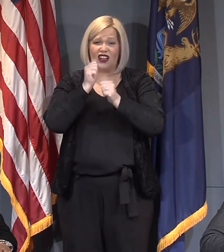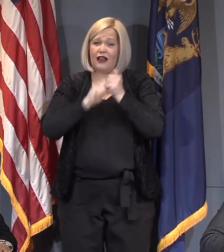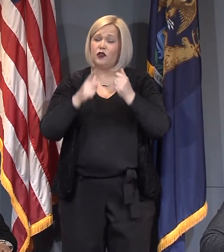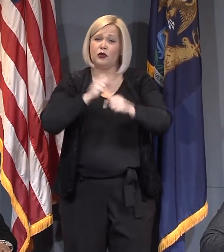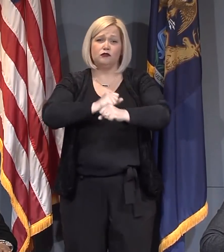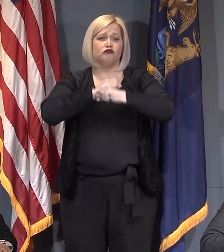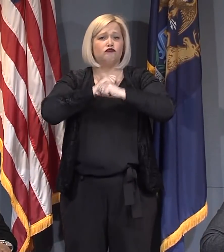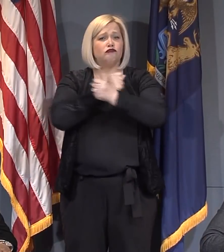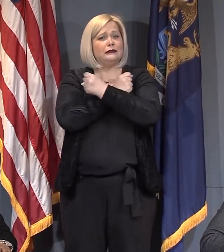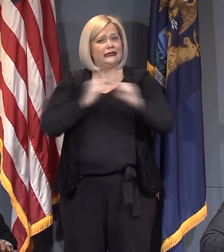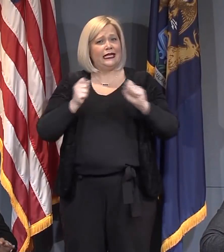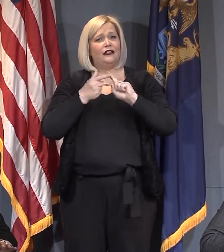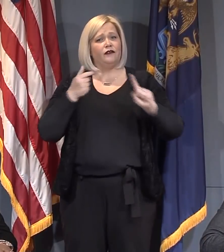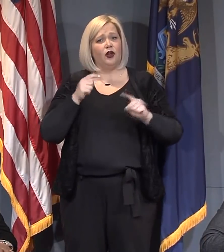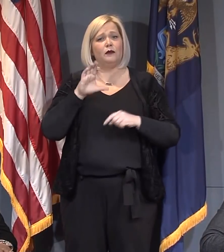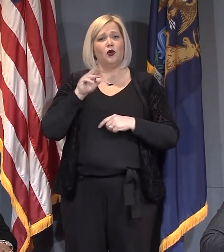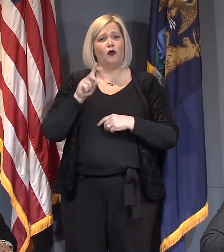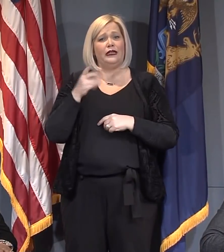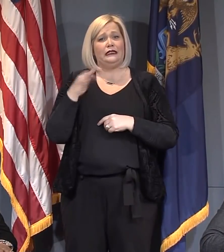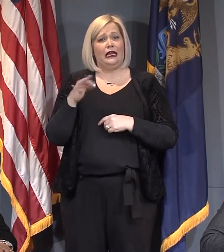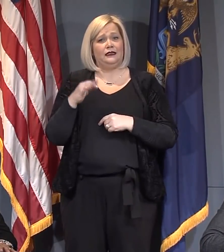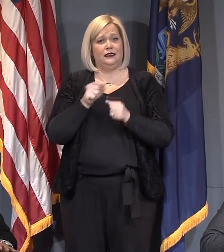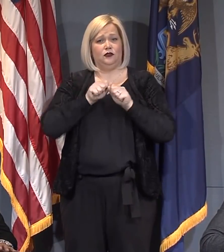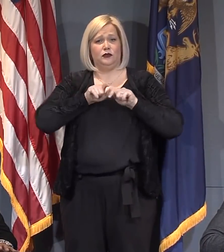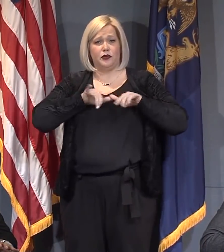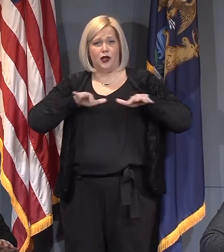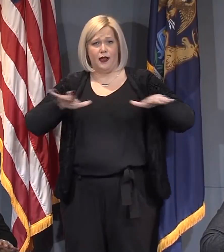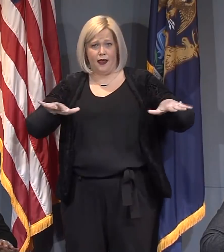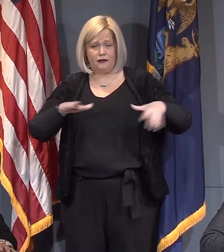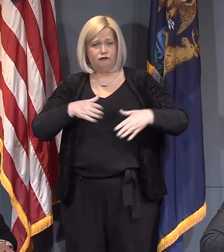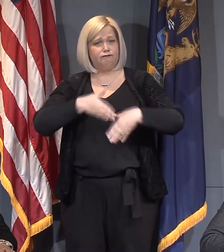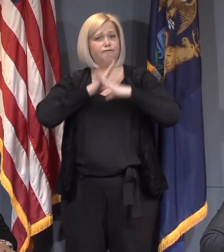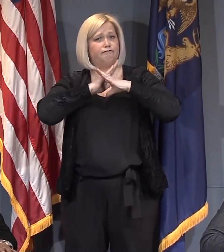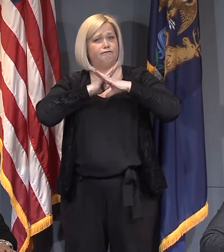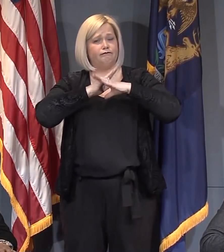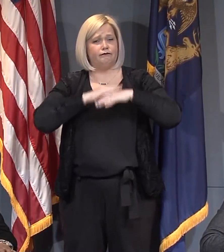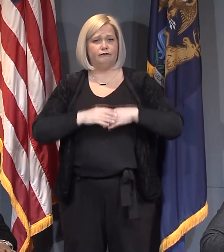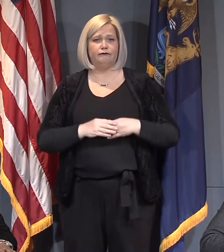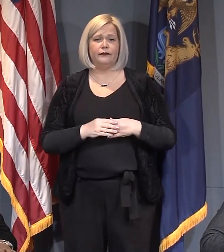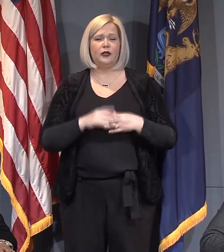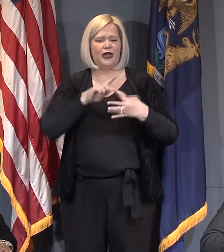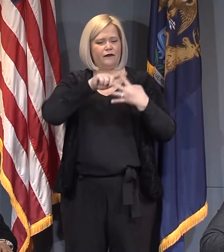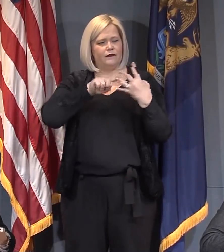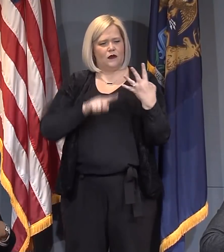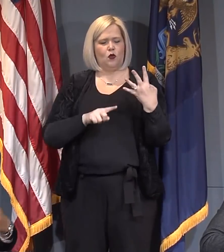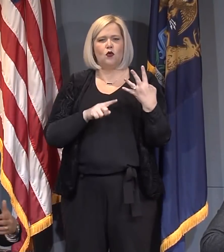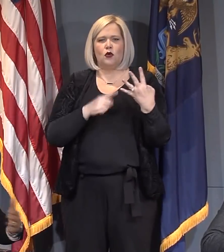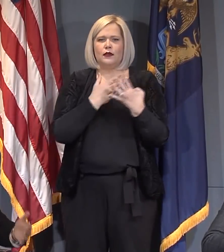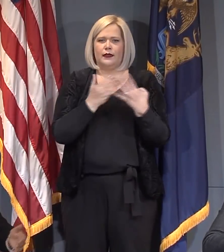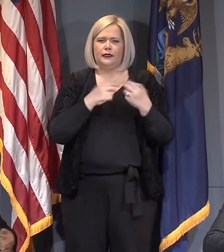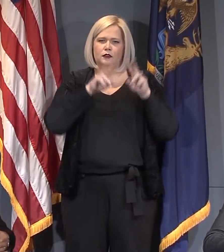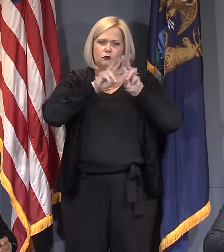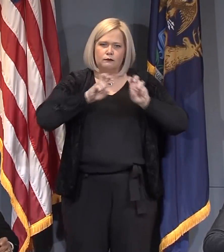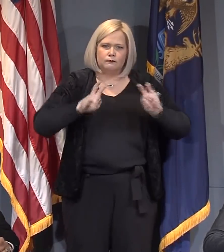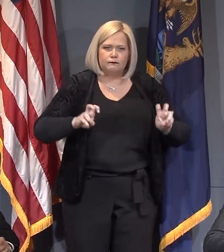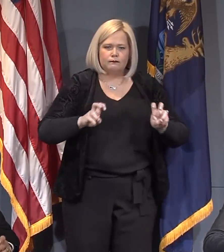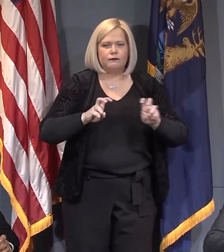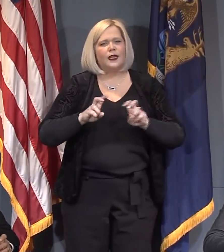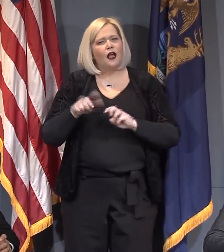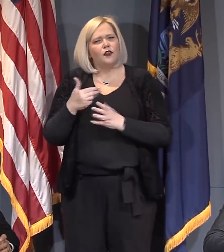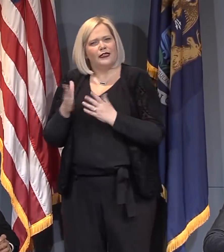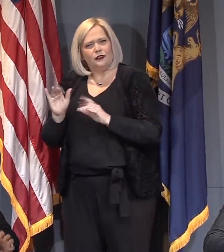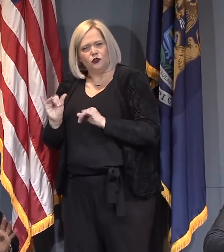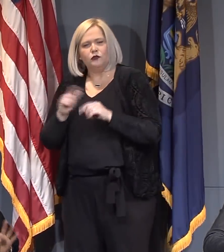COVID-19. We will closely examine 4 factors in addition to others that we will